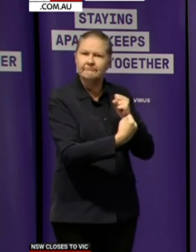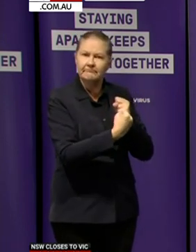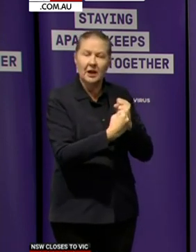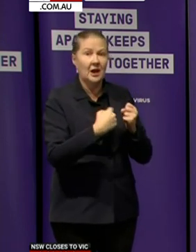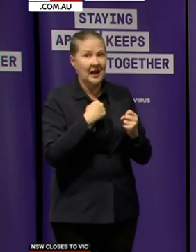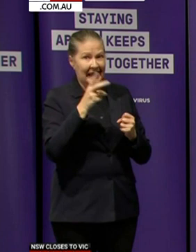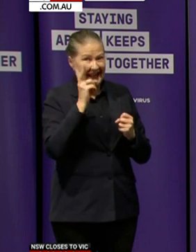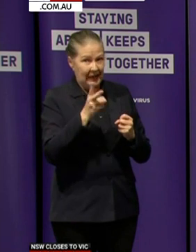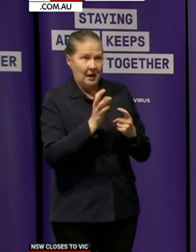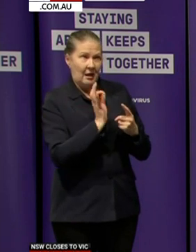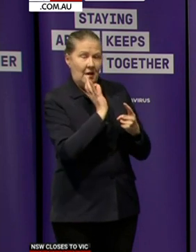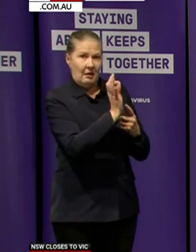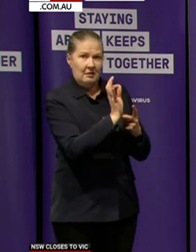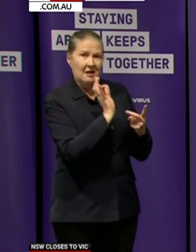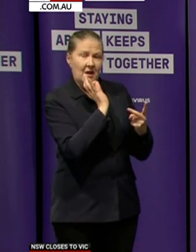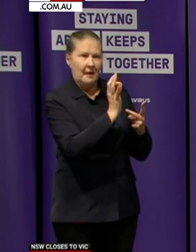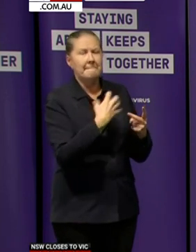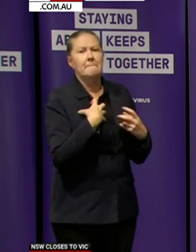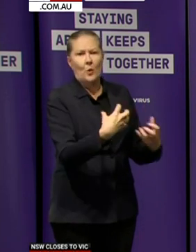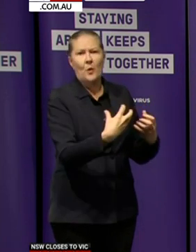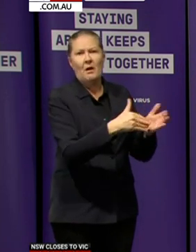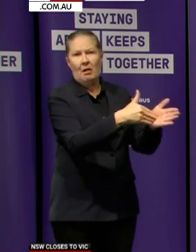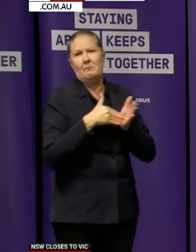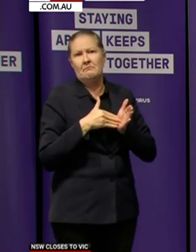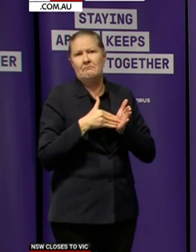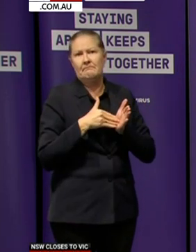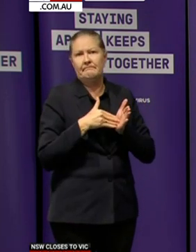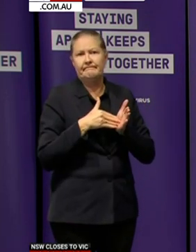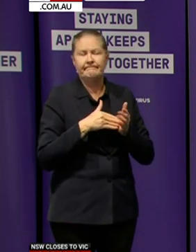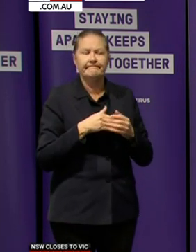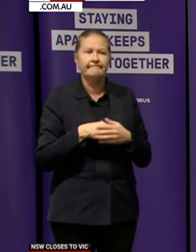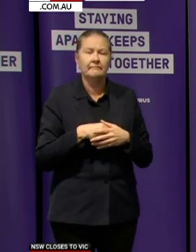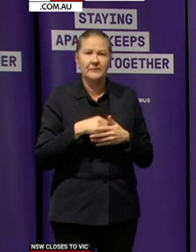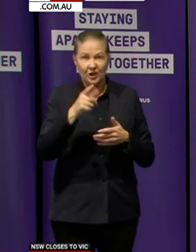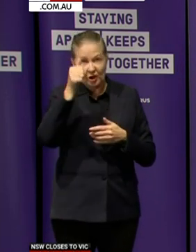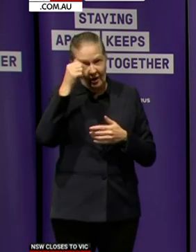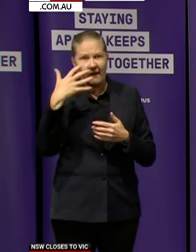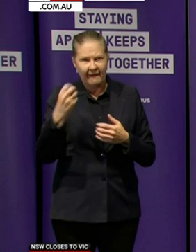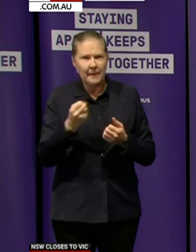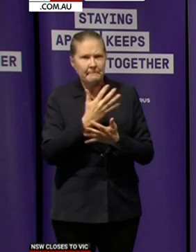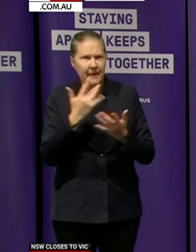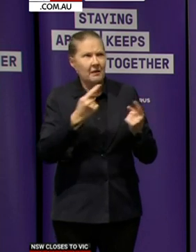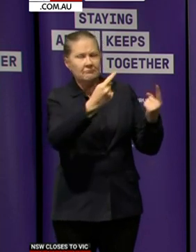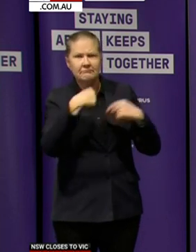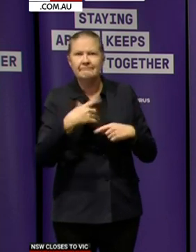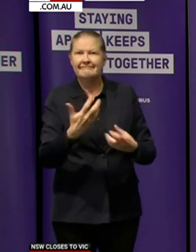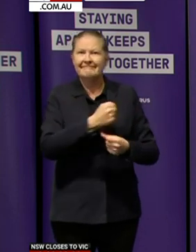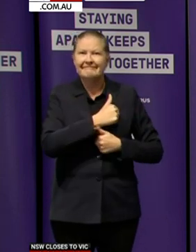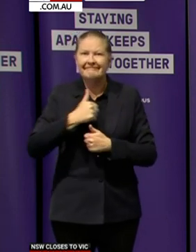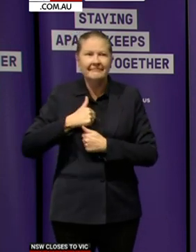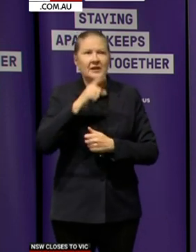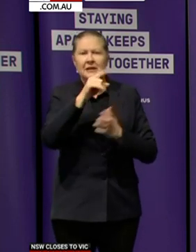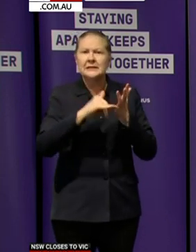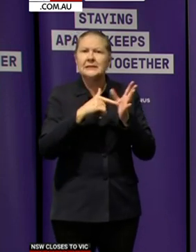number of further supports. As you know, we've had significant ADF personnel in the State Control Centre. We've